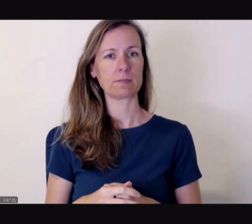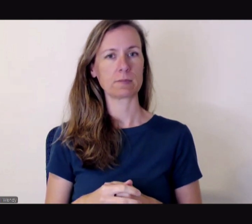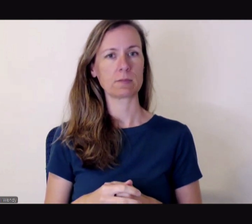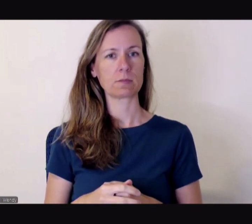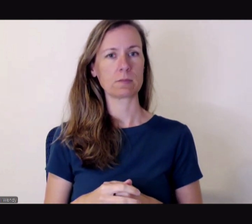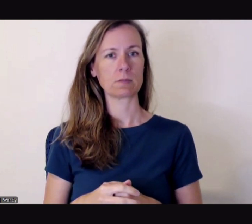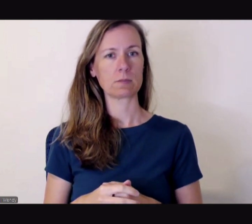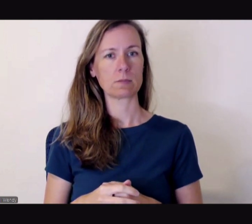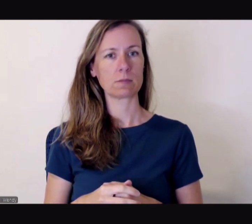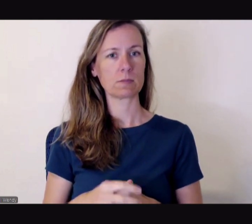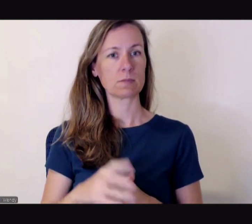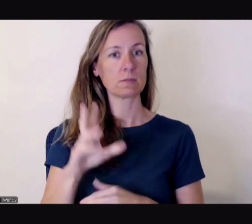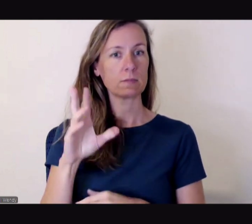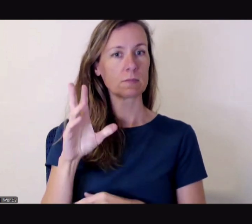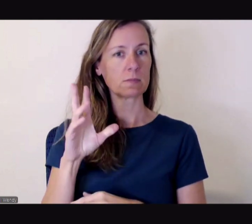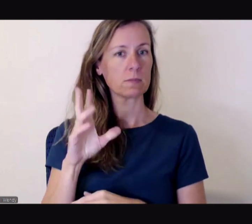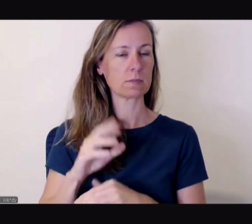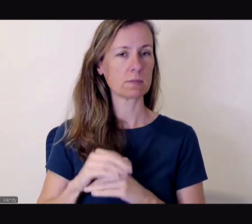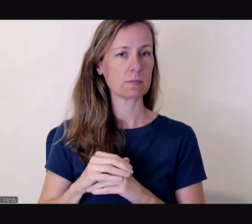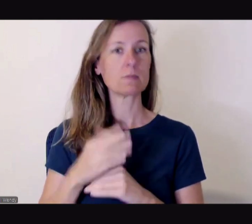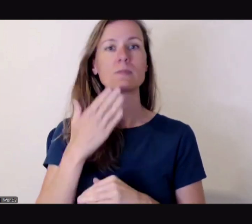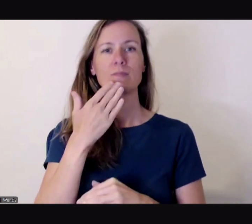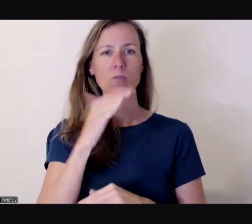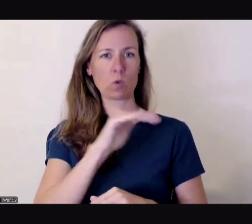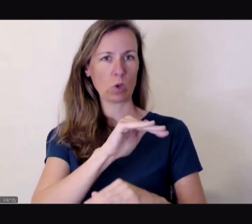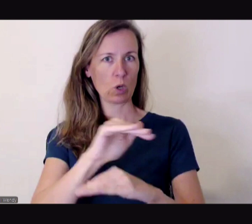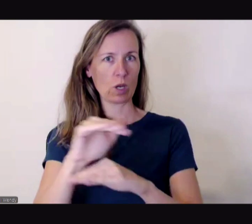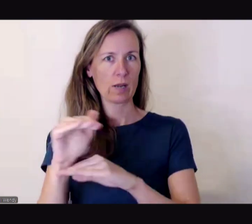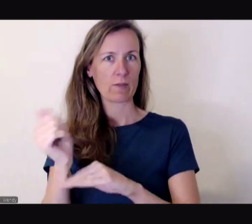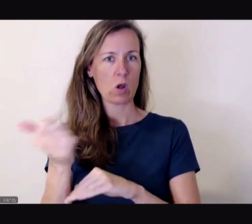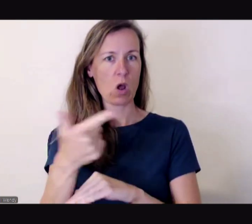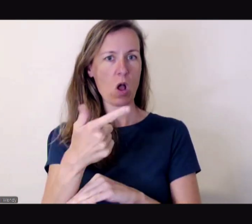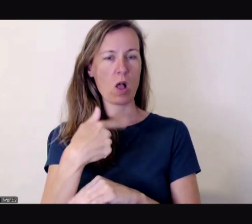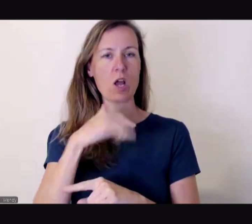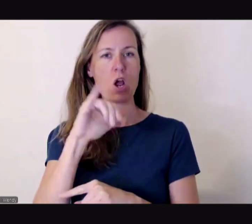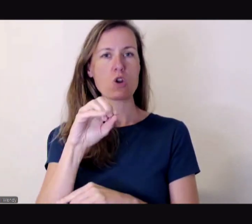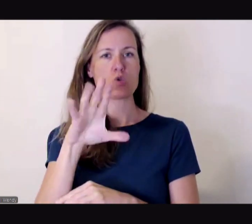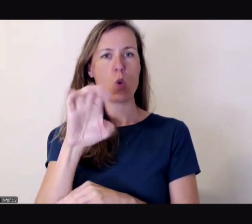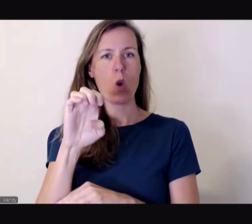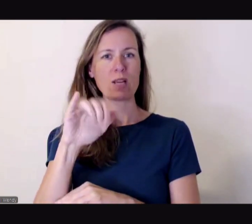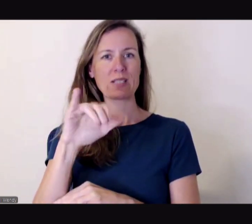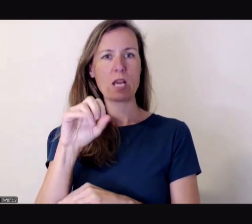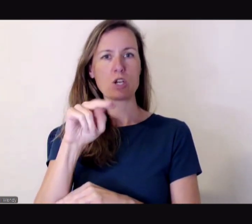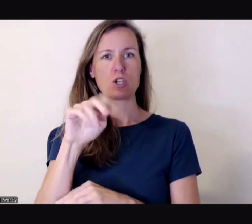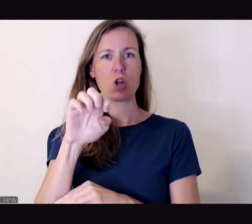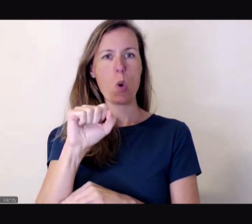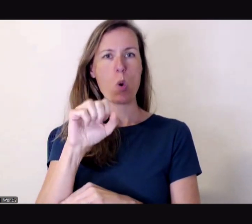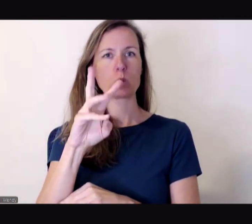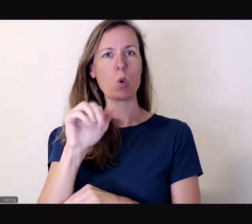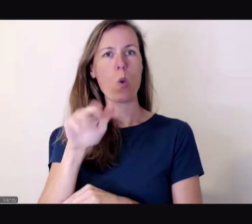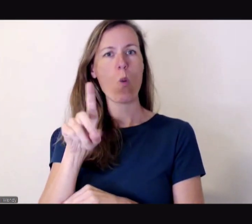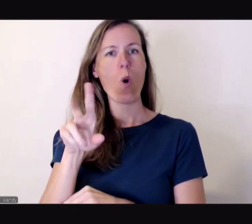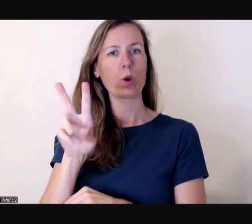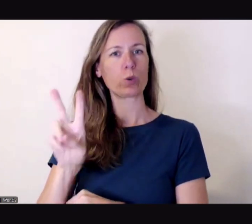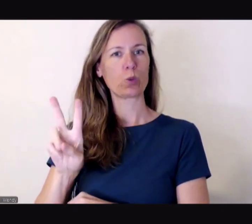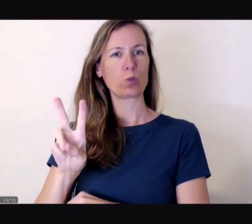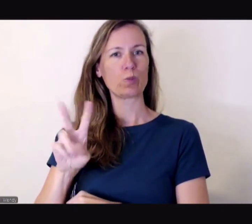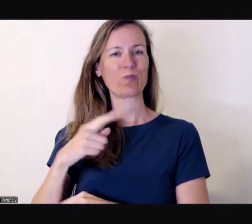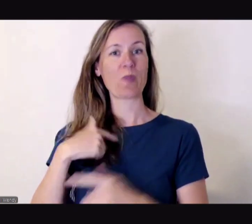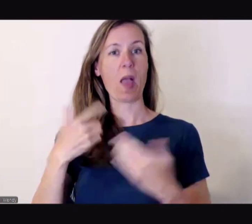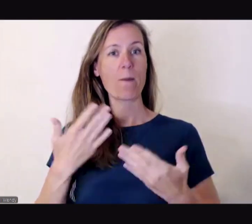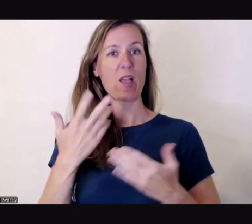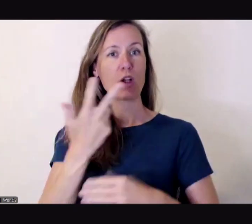No. Oh. Good evening, all. Joyce Jones, Ward 2. I'm here for 3 reasons: to